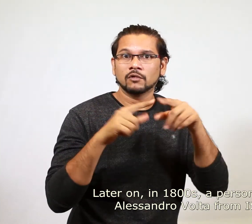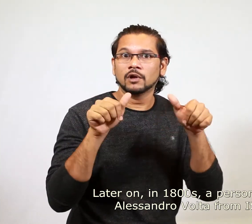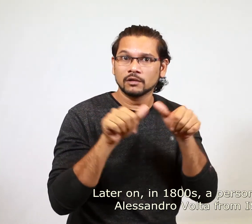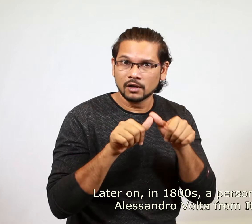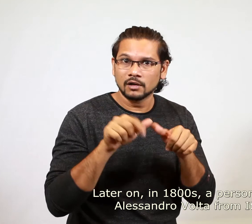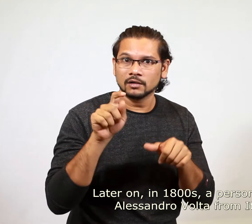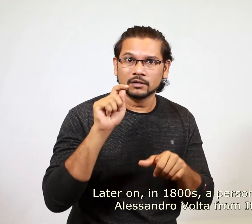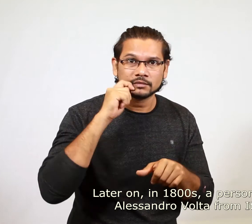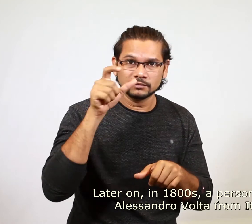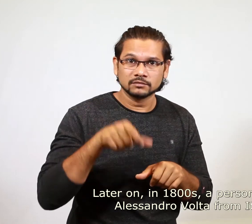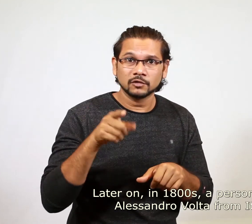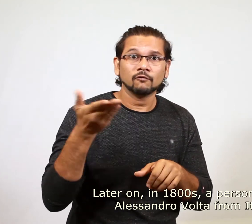Italy